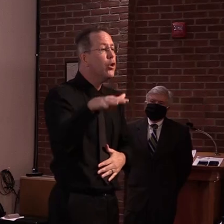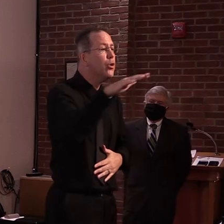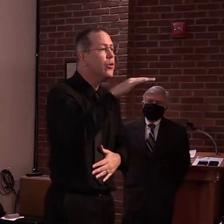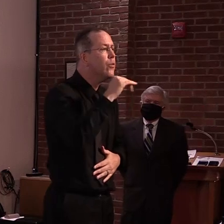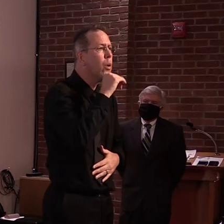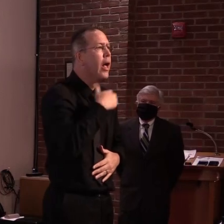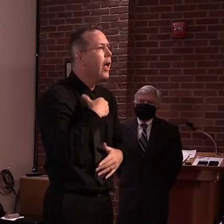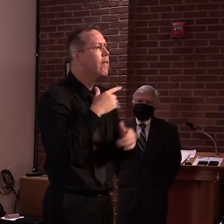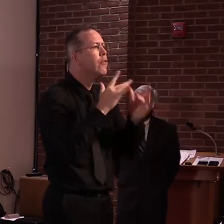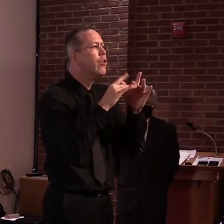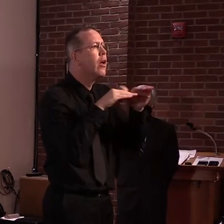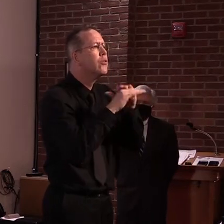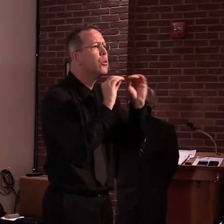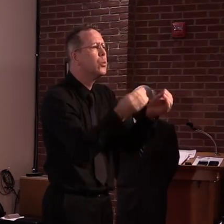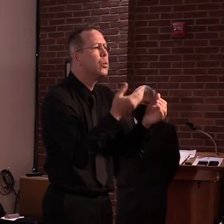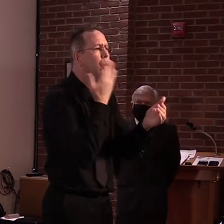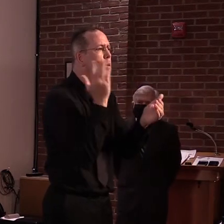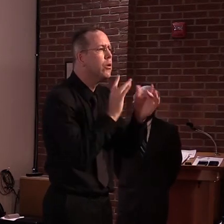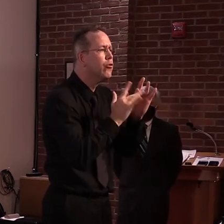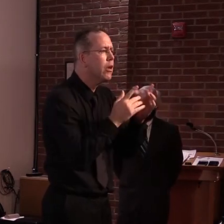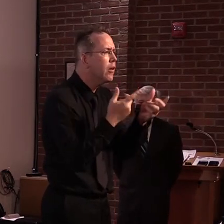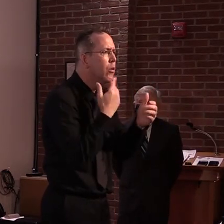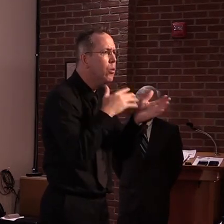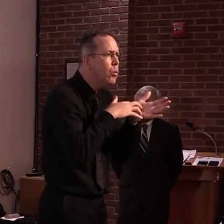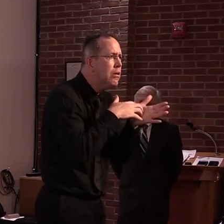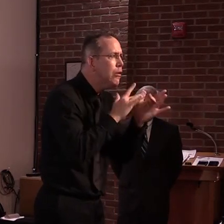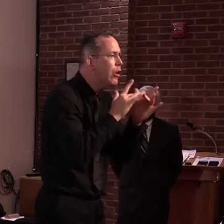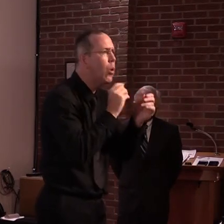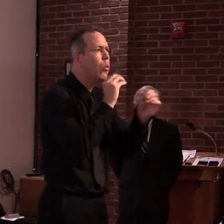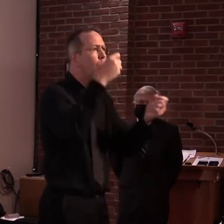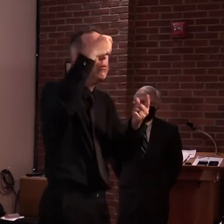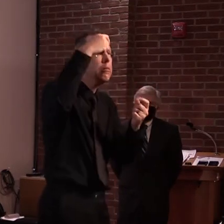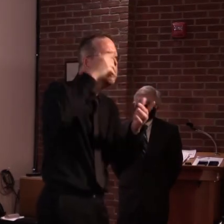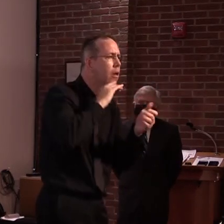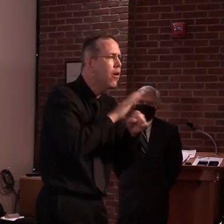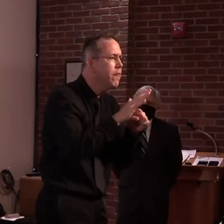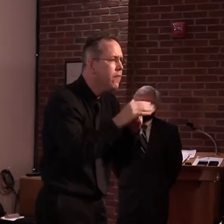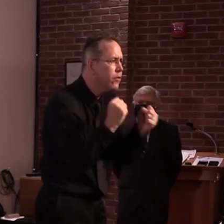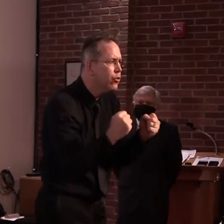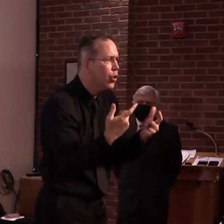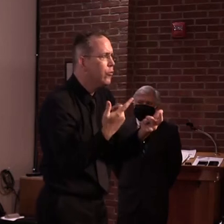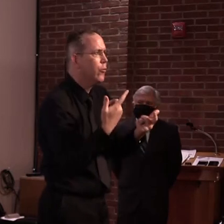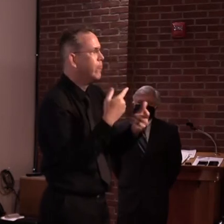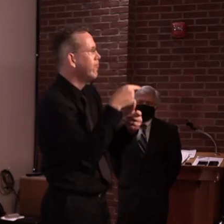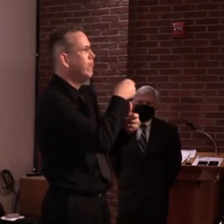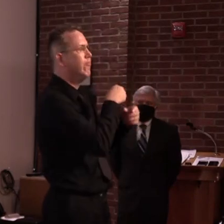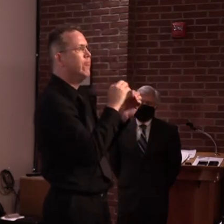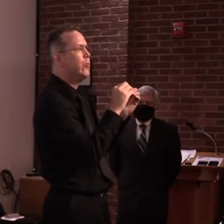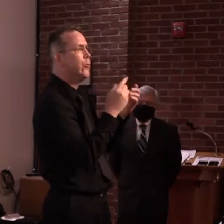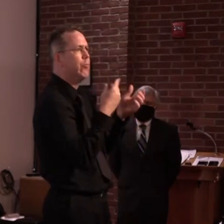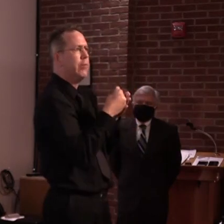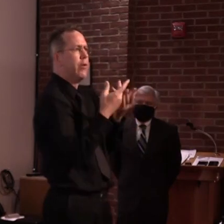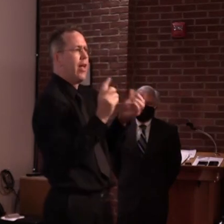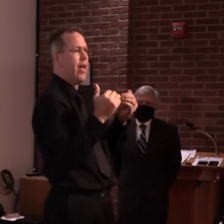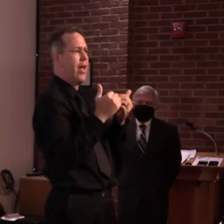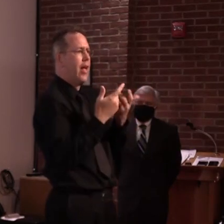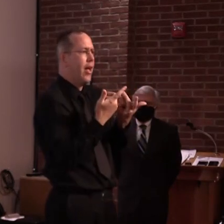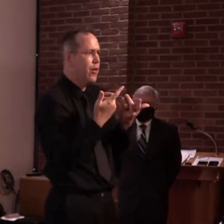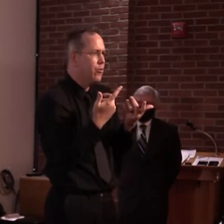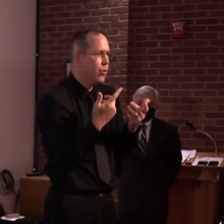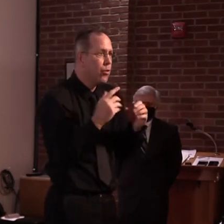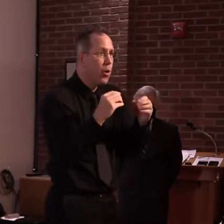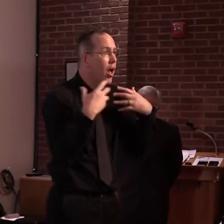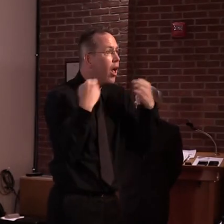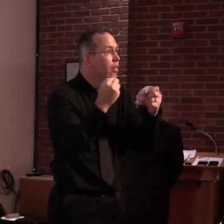safe, could do remote learning, could still get health care through telehealth. We're aware